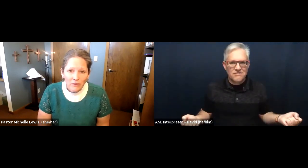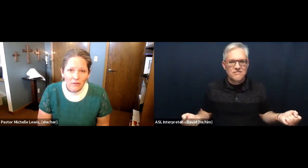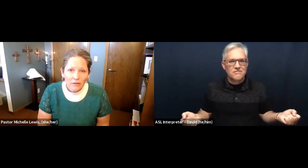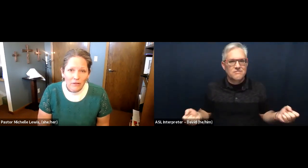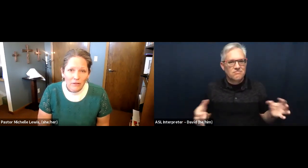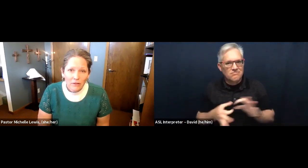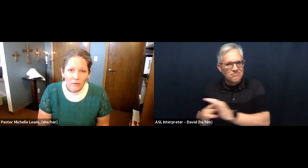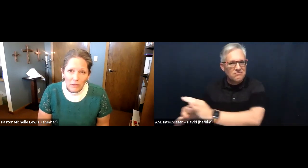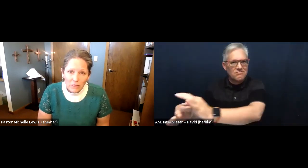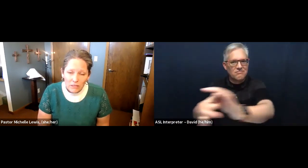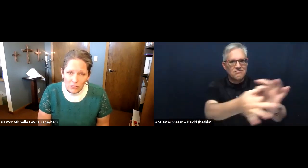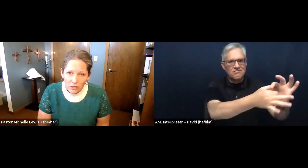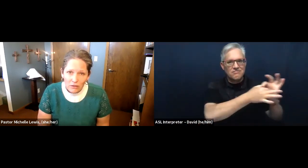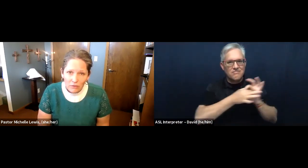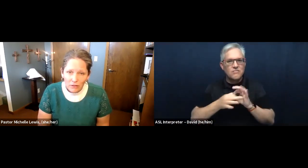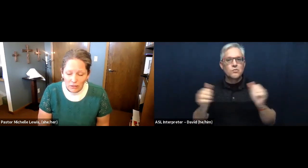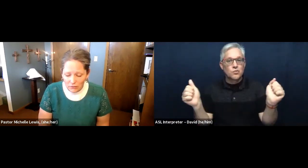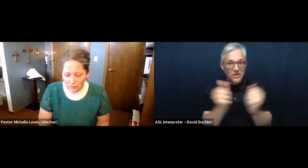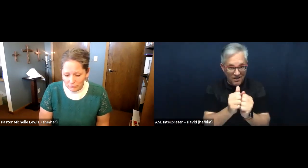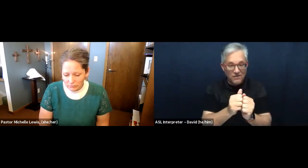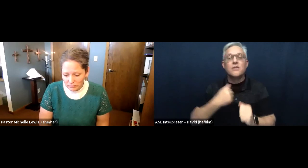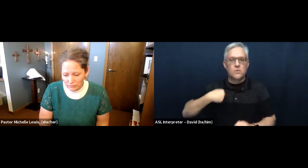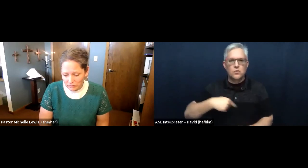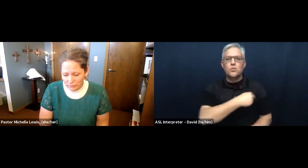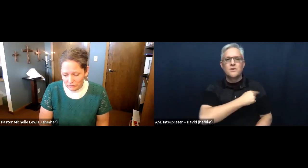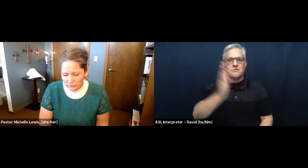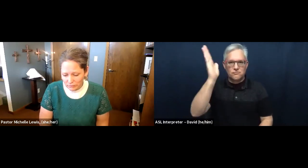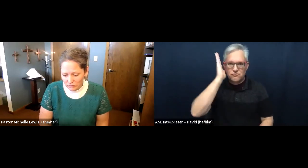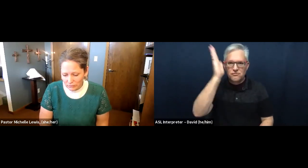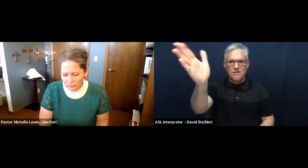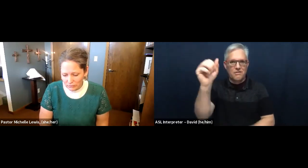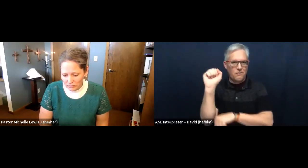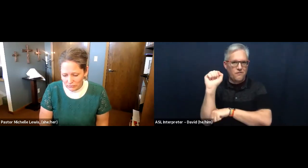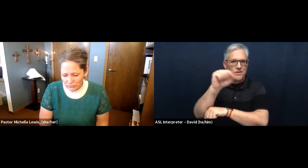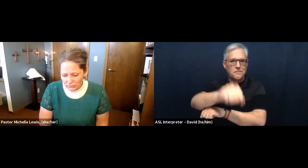together we shall overcome.